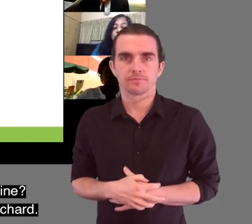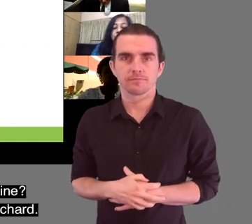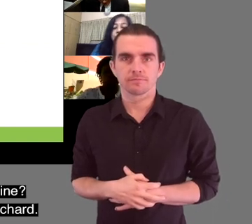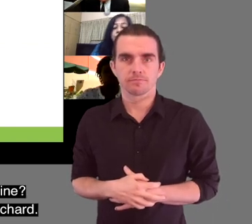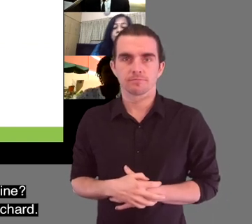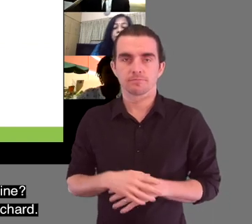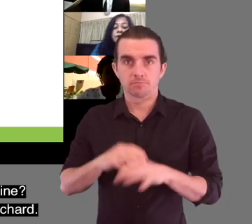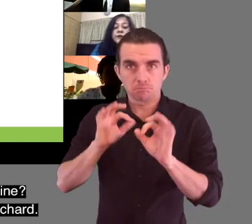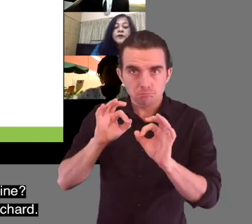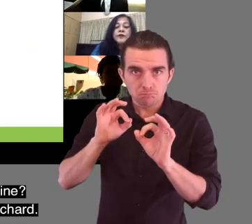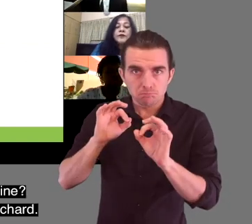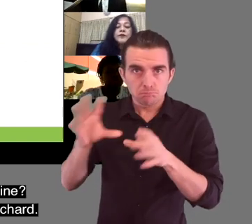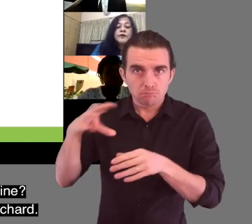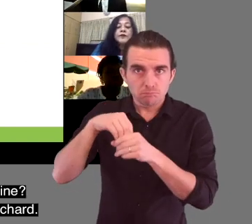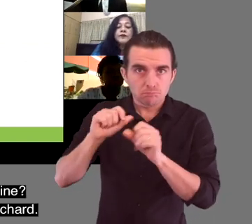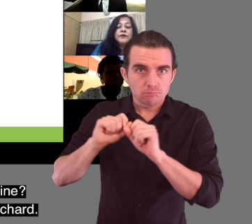you online?